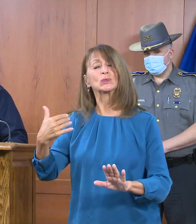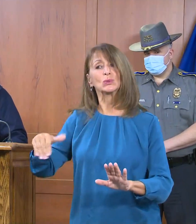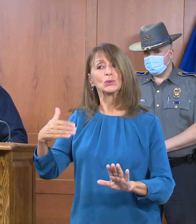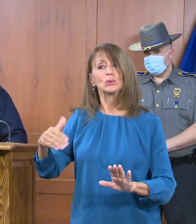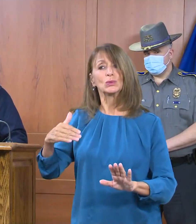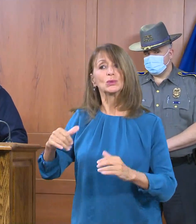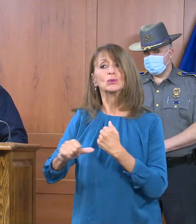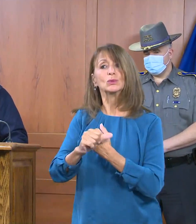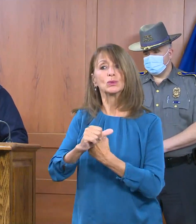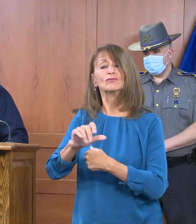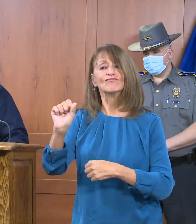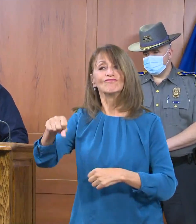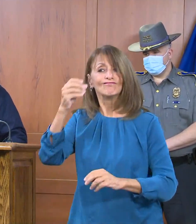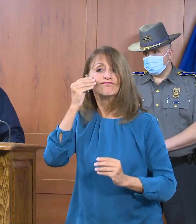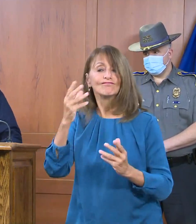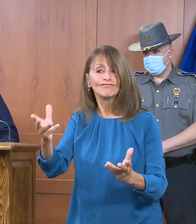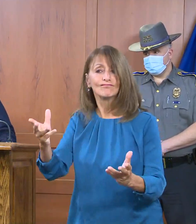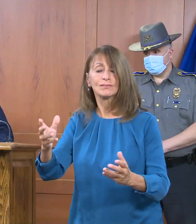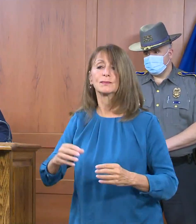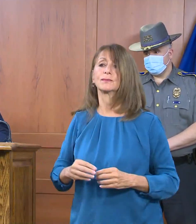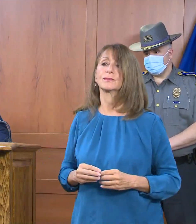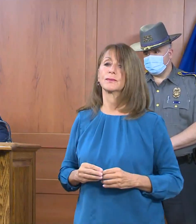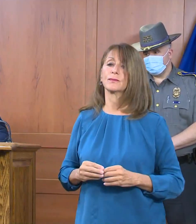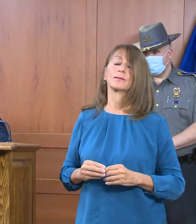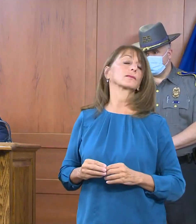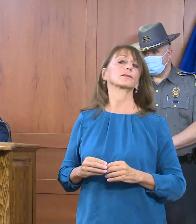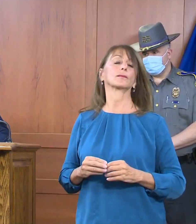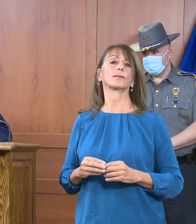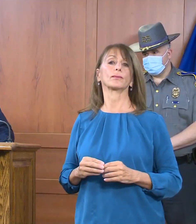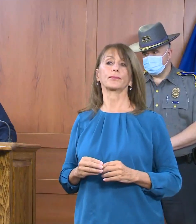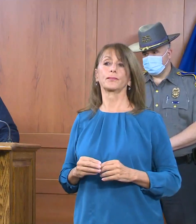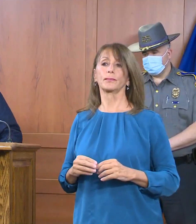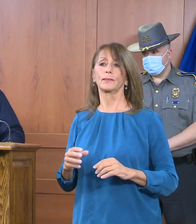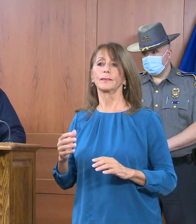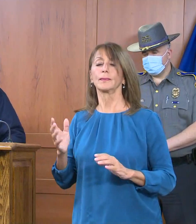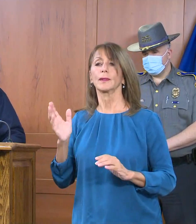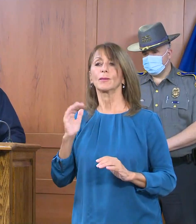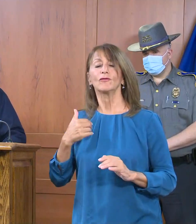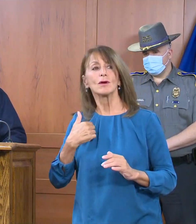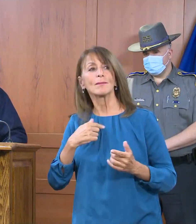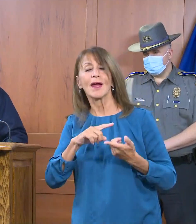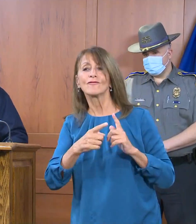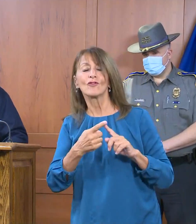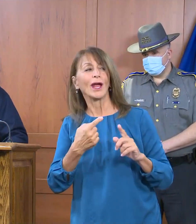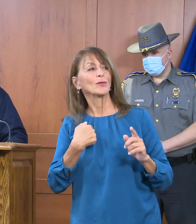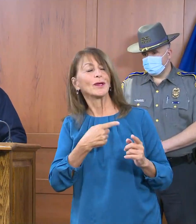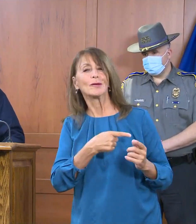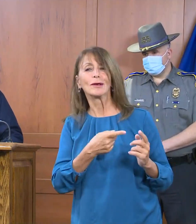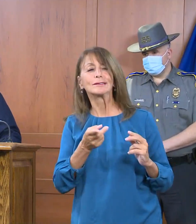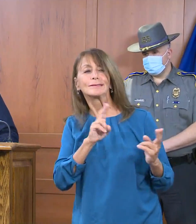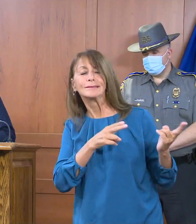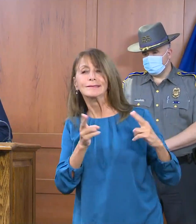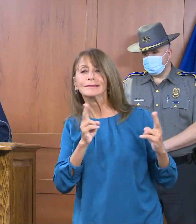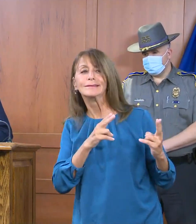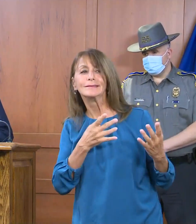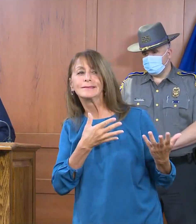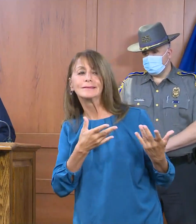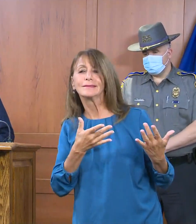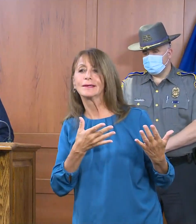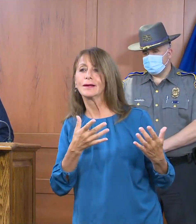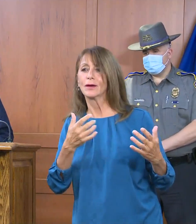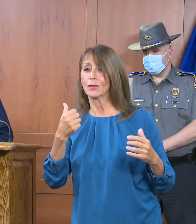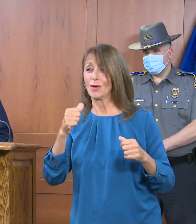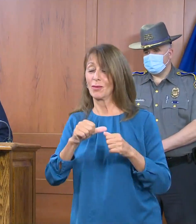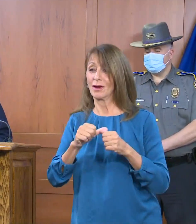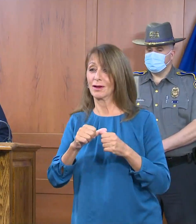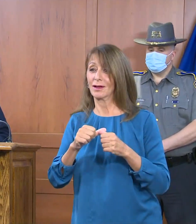where the storm hits. I got to say, I was just joking a little bit with the friends in the operations center where for the last year I've